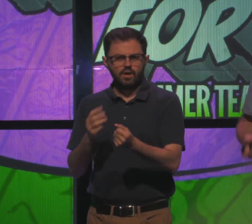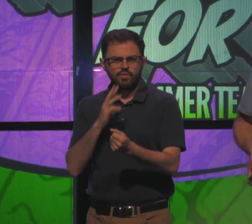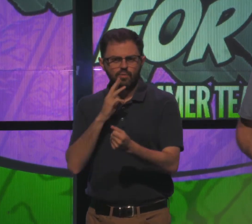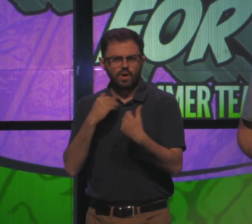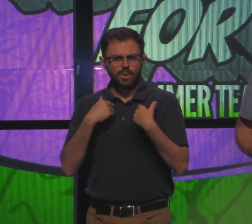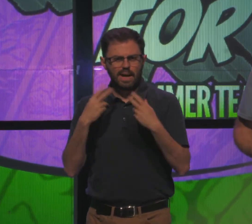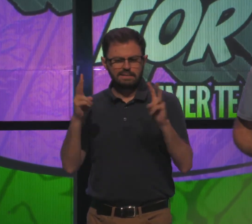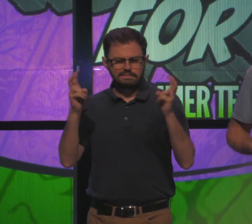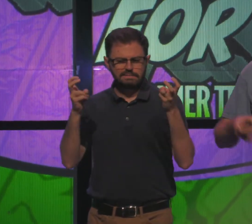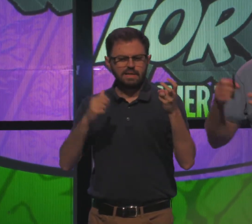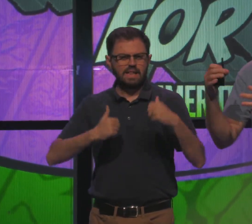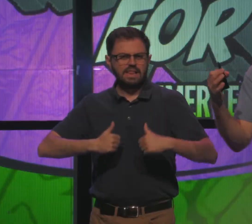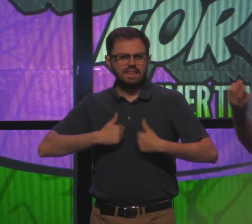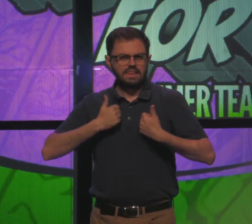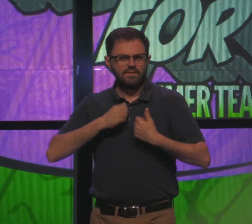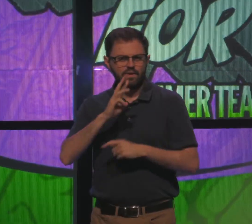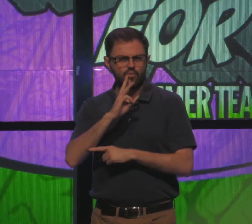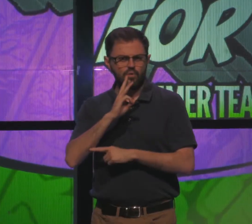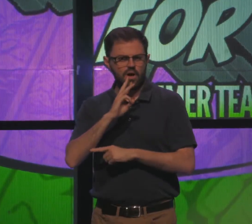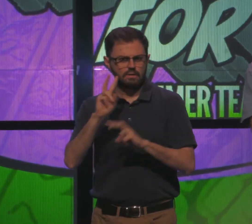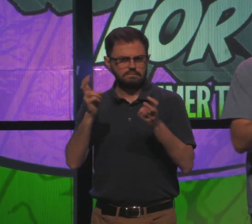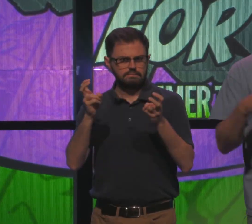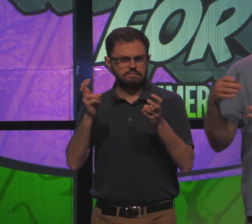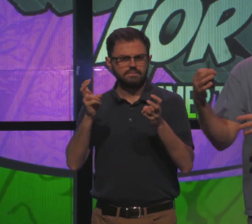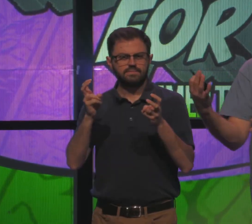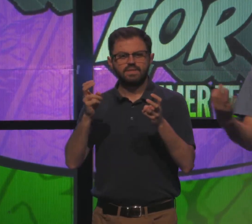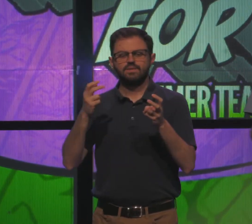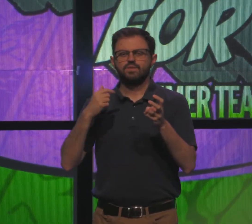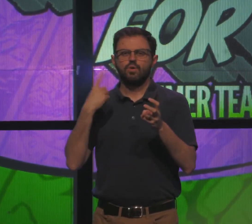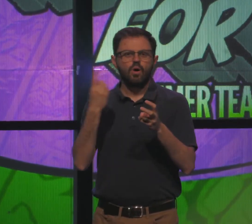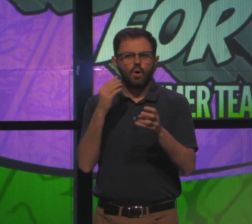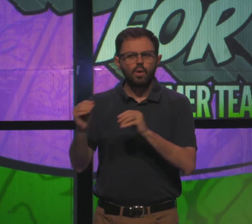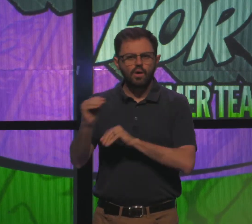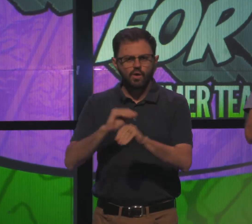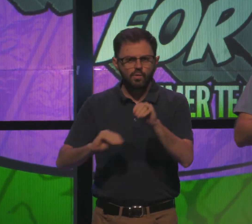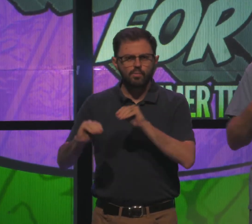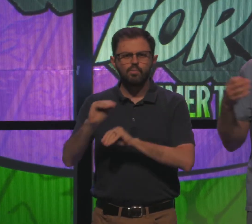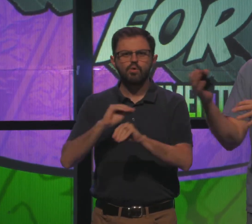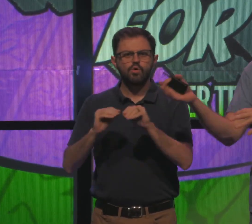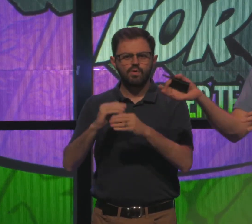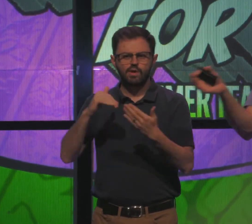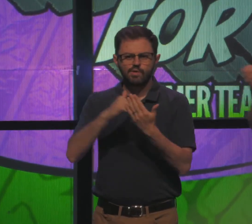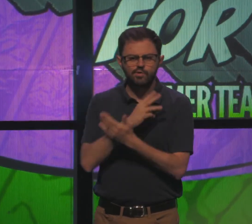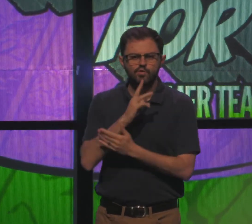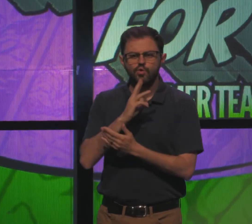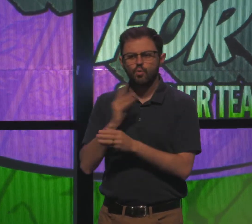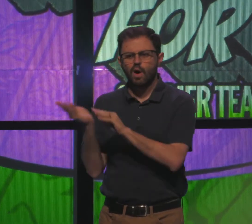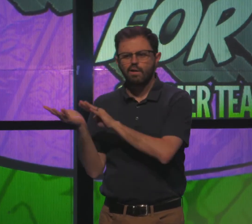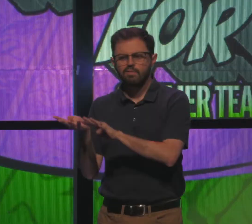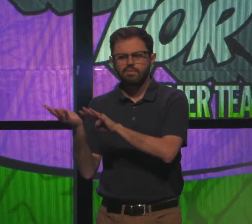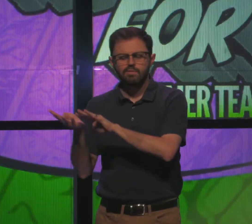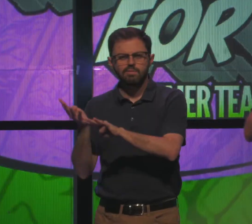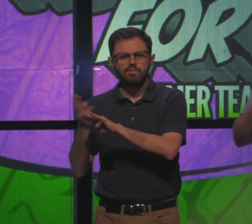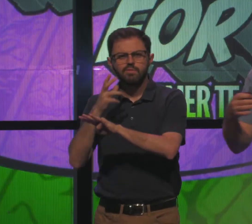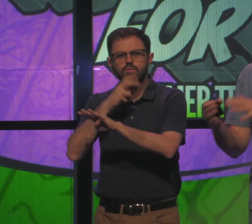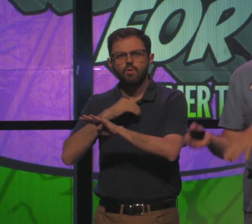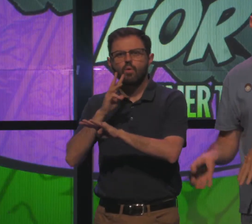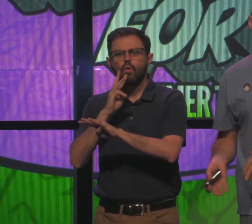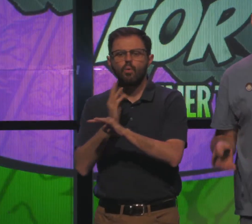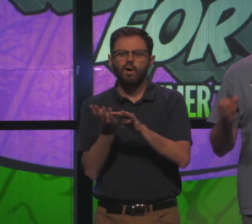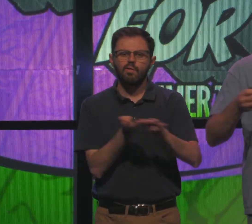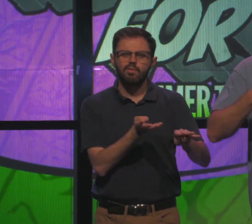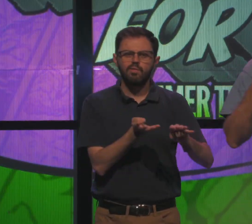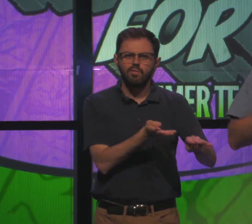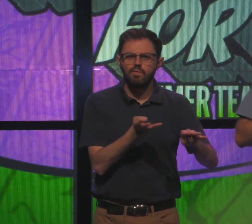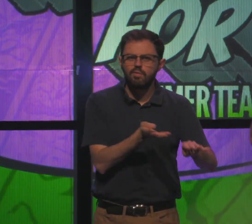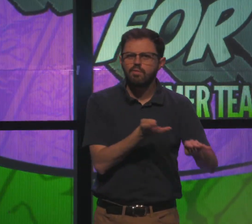living water, right? There's this constant motion. There's an interchange, an adapting of new water coming in and flowing